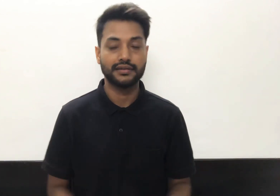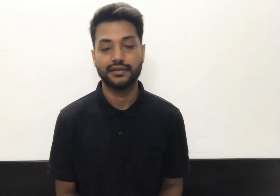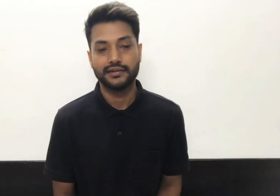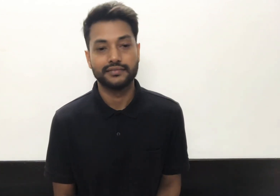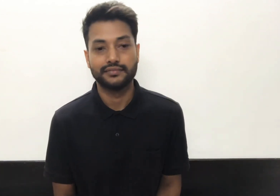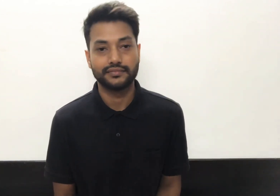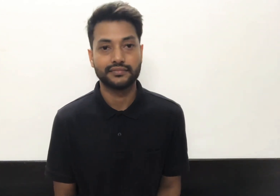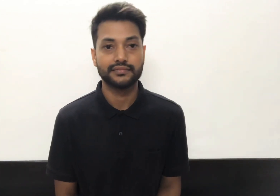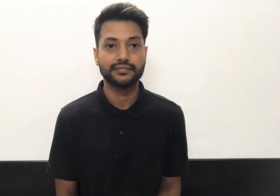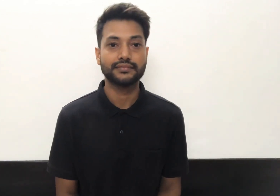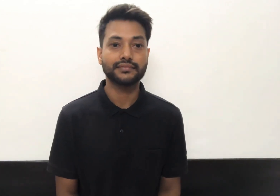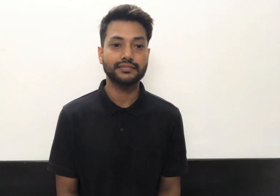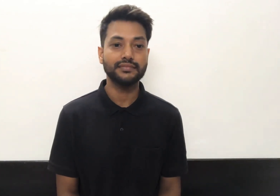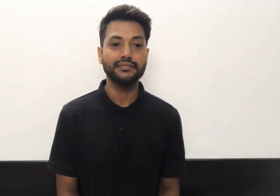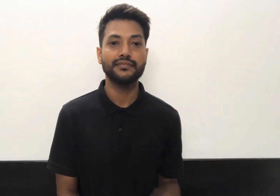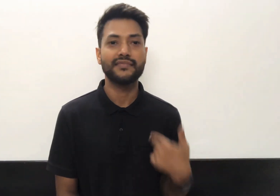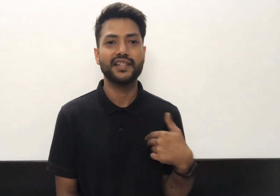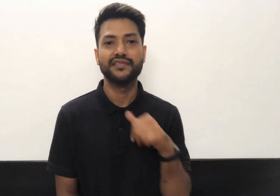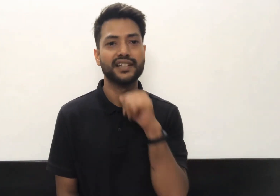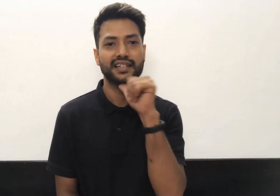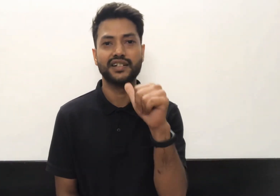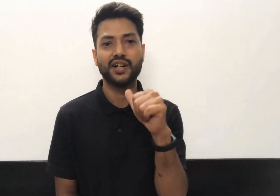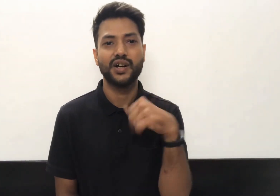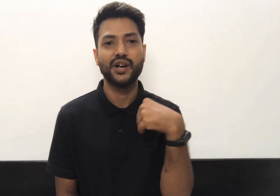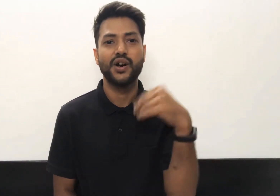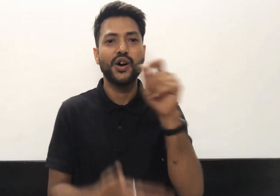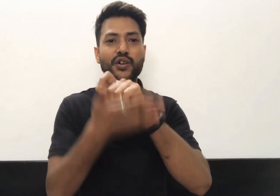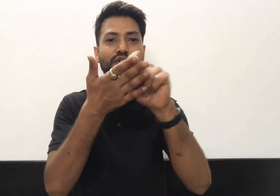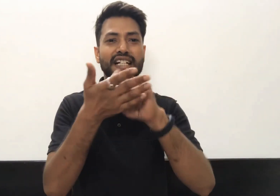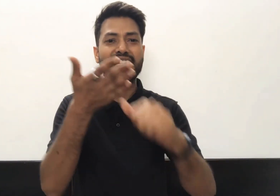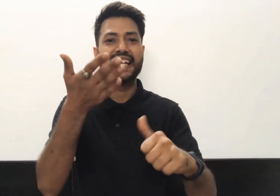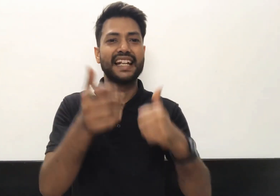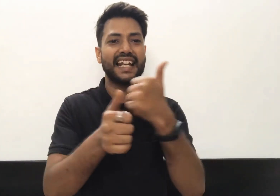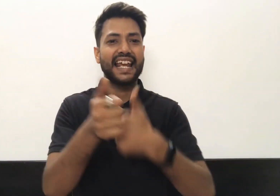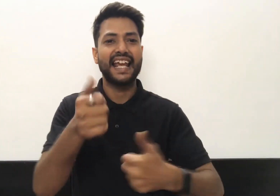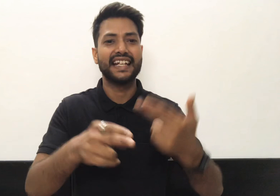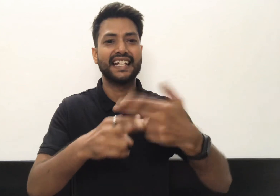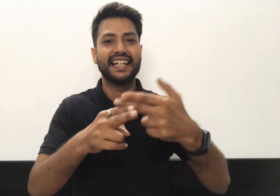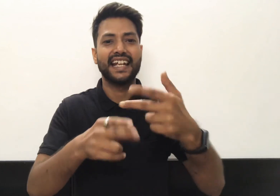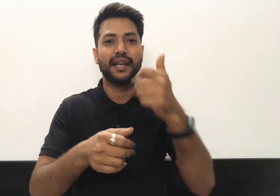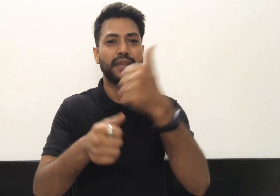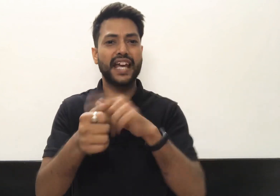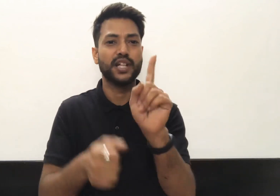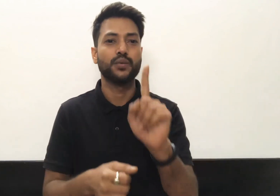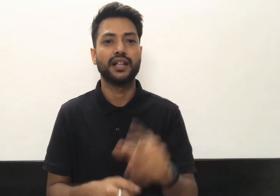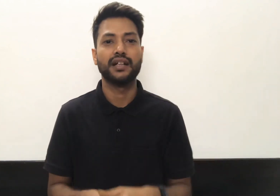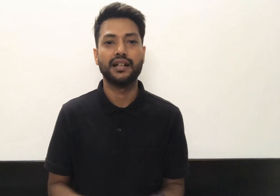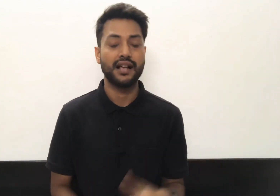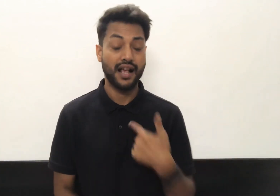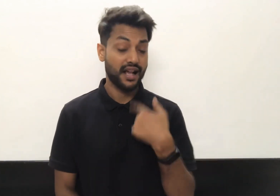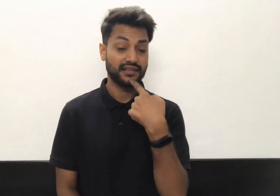happen. We've not written anybody's name anywhere. I said, I will not write your name, nor will I write my